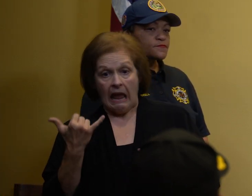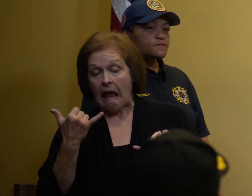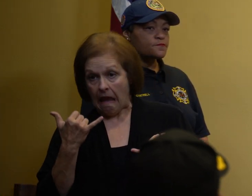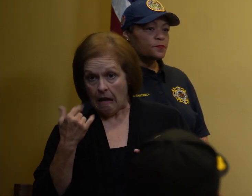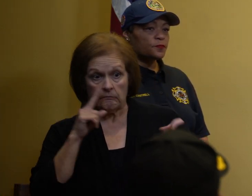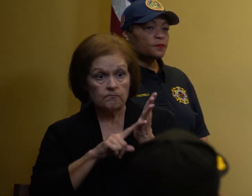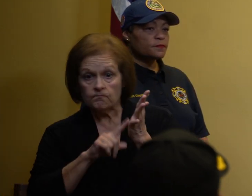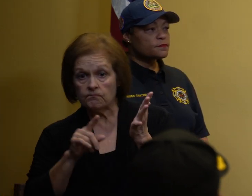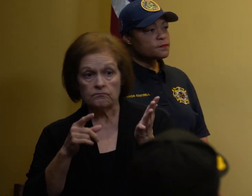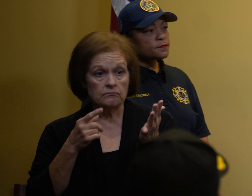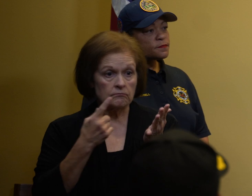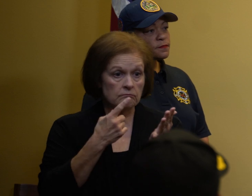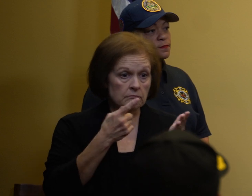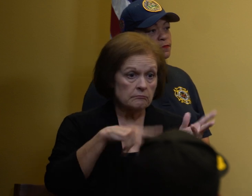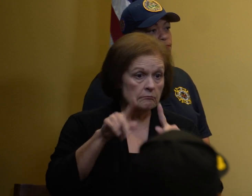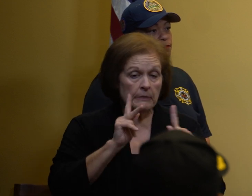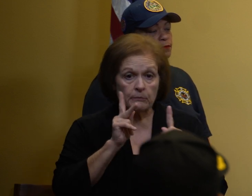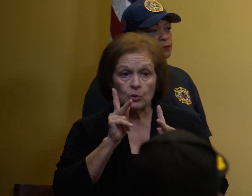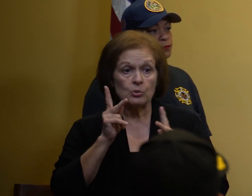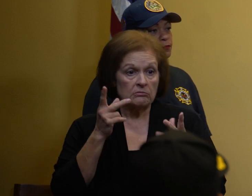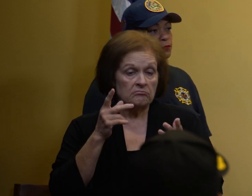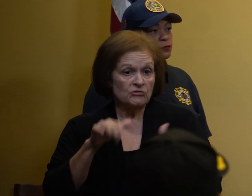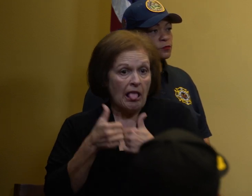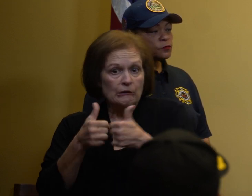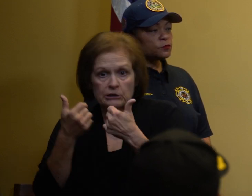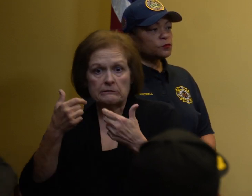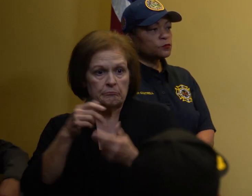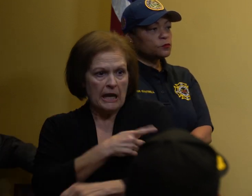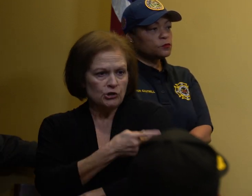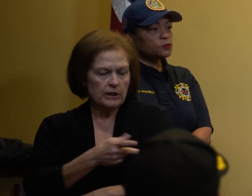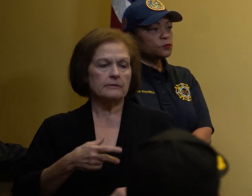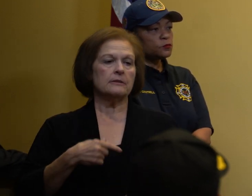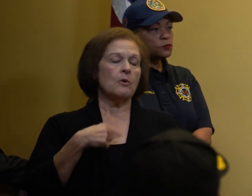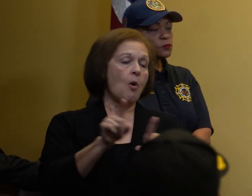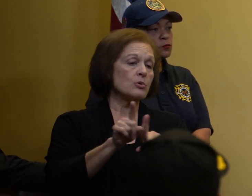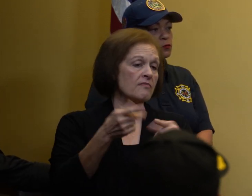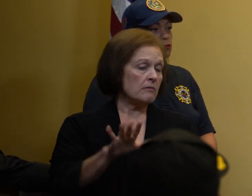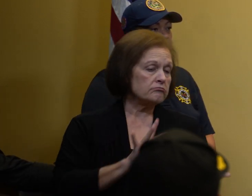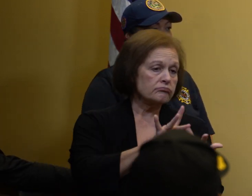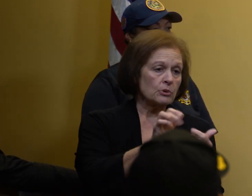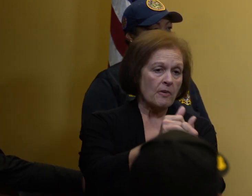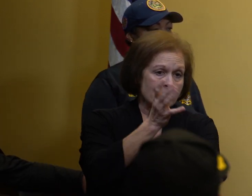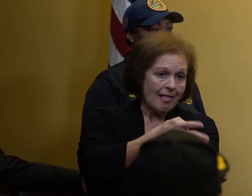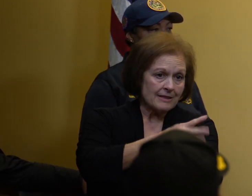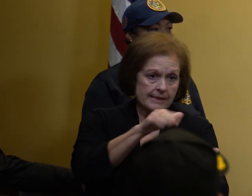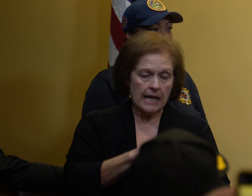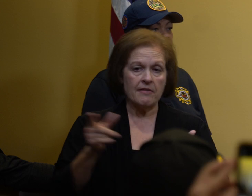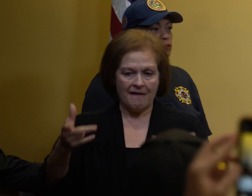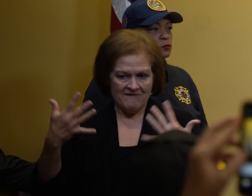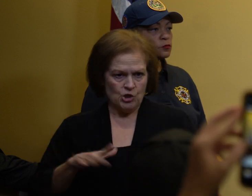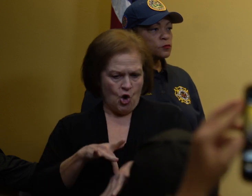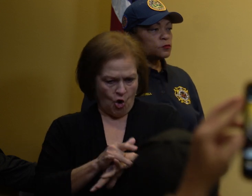time, proceeding with inpatient care as normal. We've also been in touch with our dialysis centers who got people in early and have a